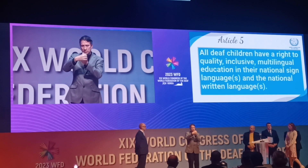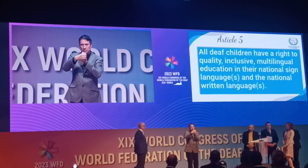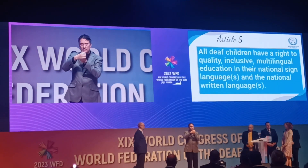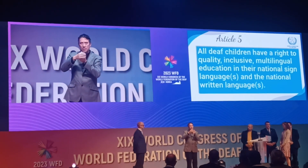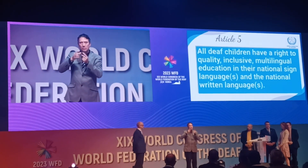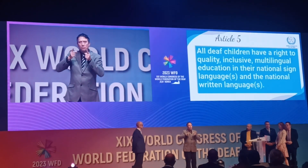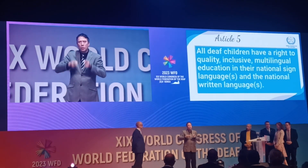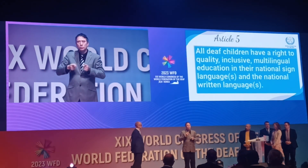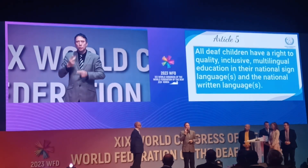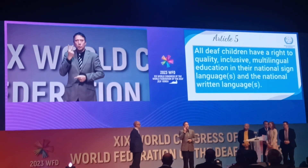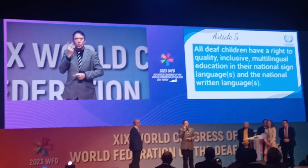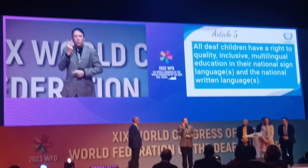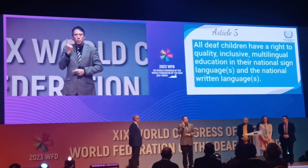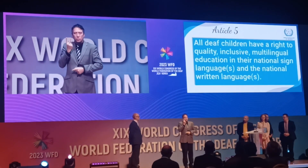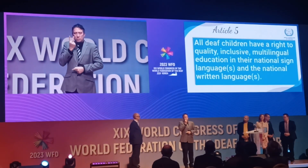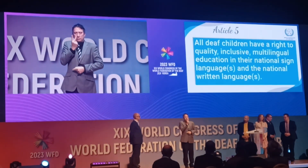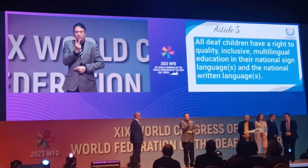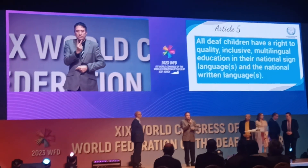education